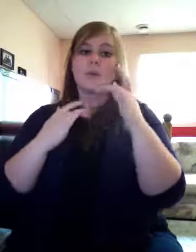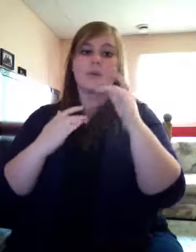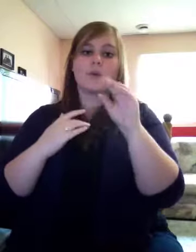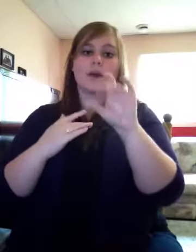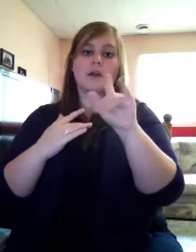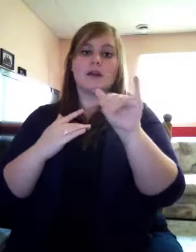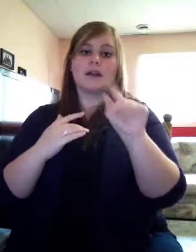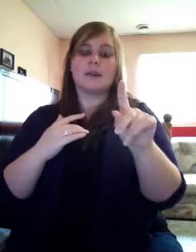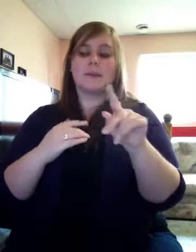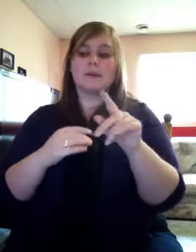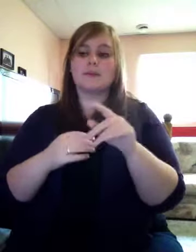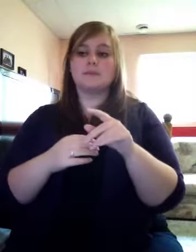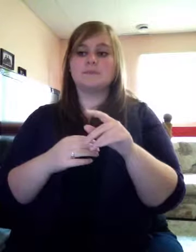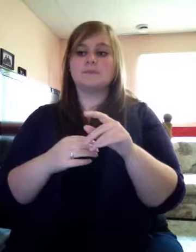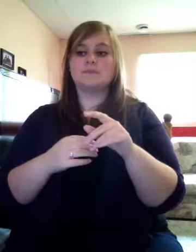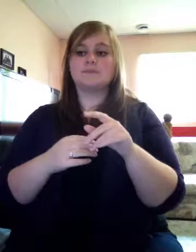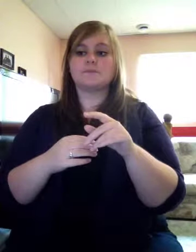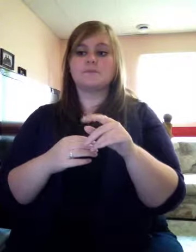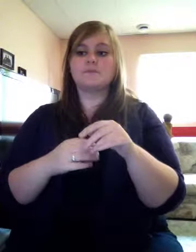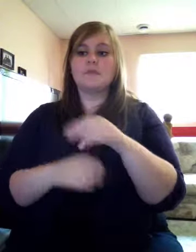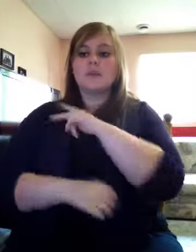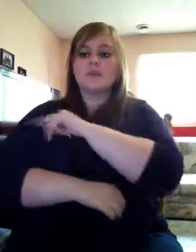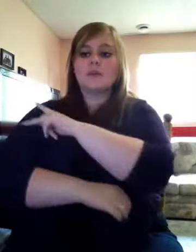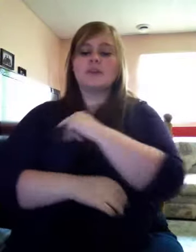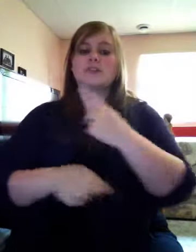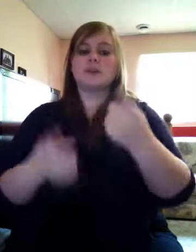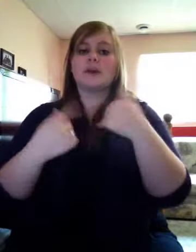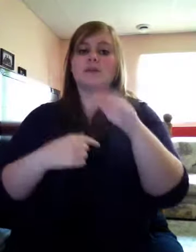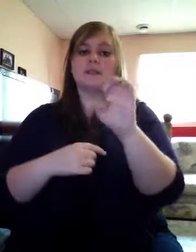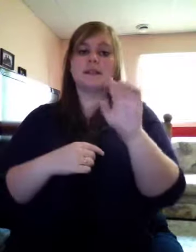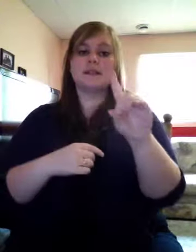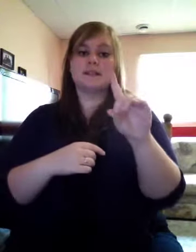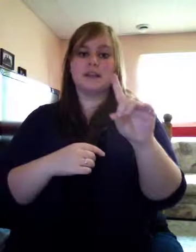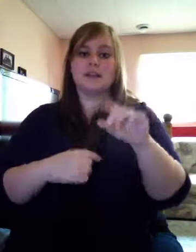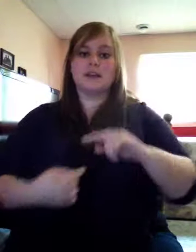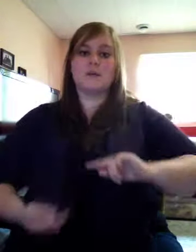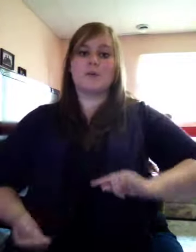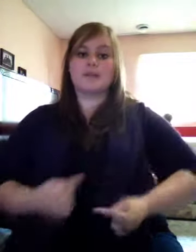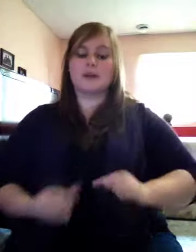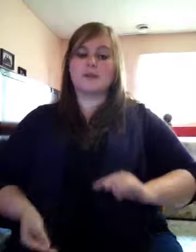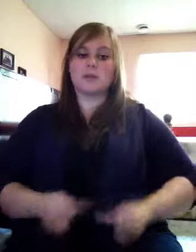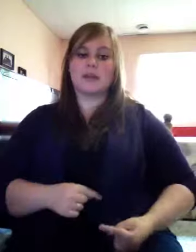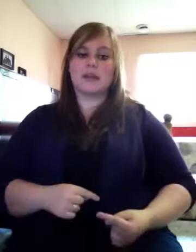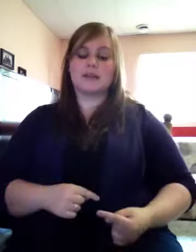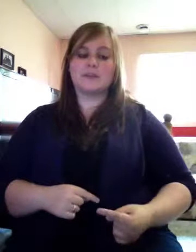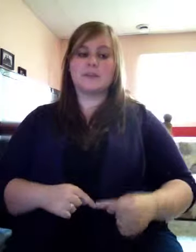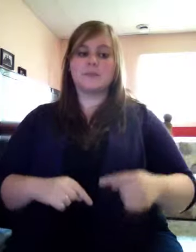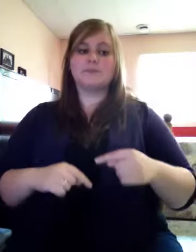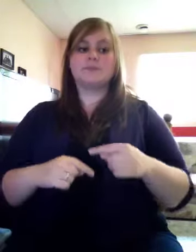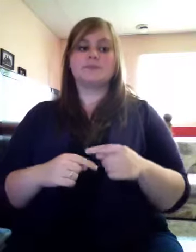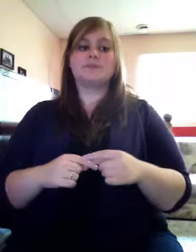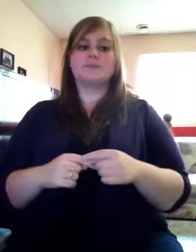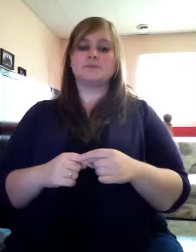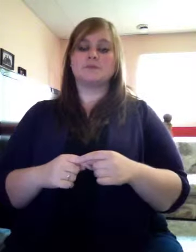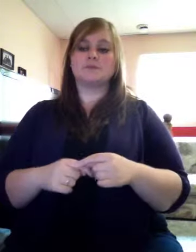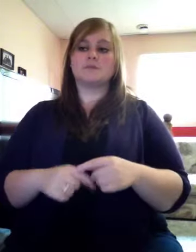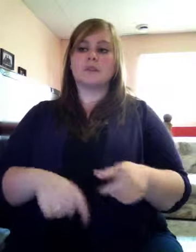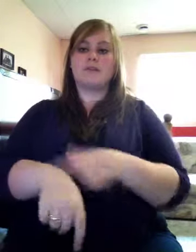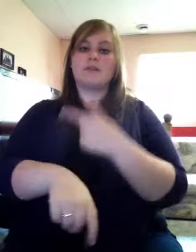in a patient who presented to the ED with epigastric abdominal pain. We have the probe positioned in a long axis configuration, superior to the